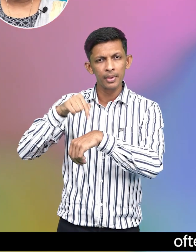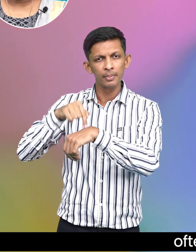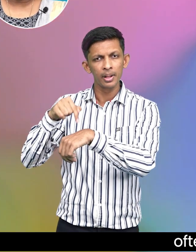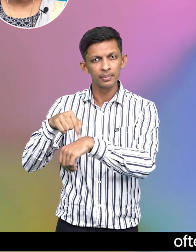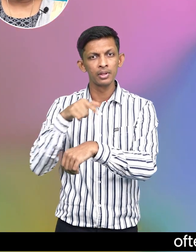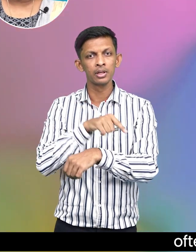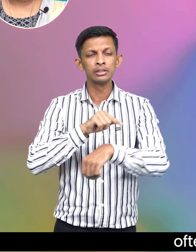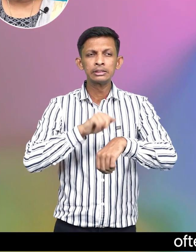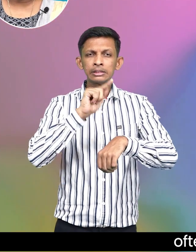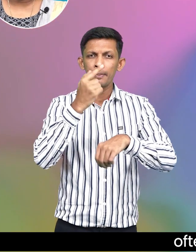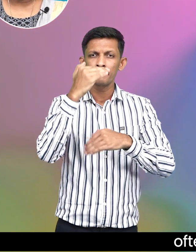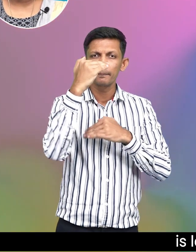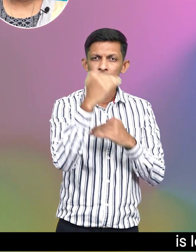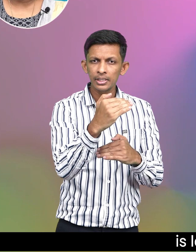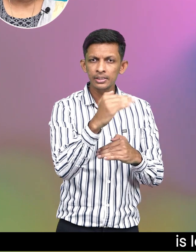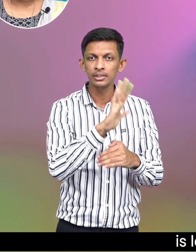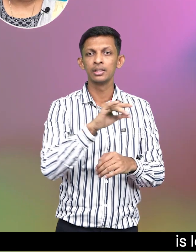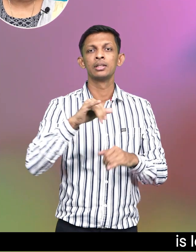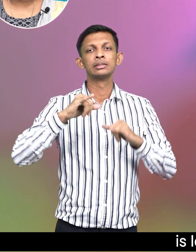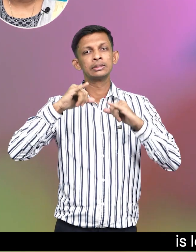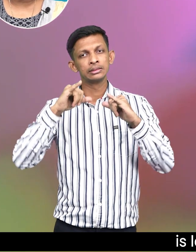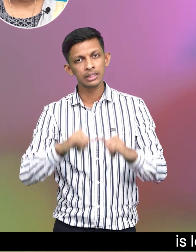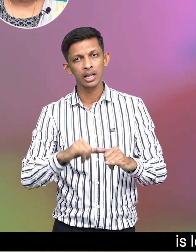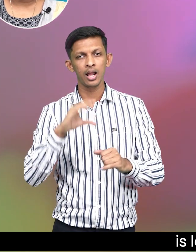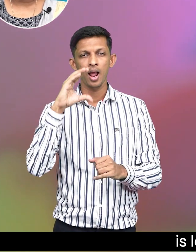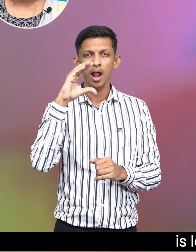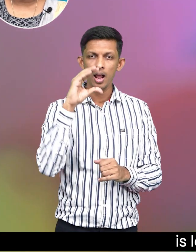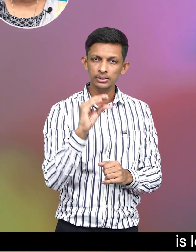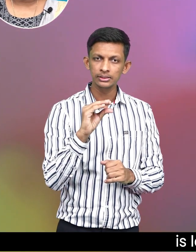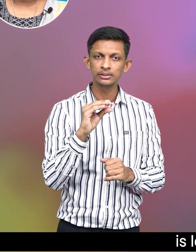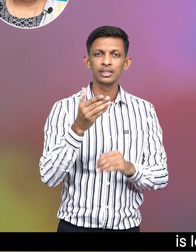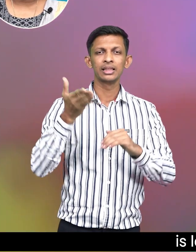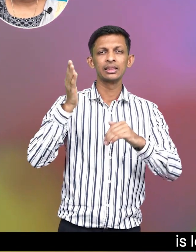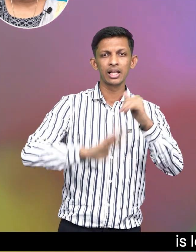Often the period of stay is less than 6 months.